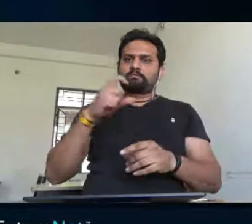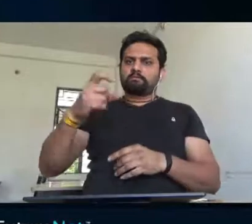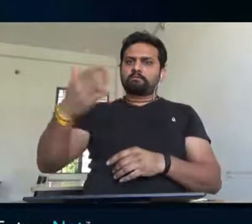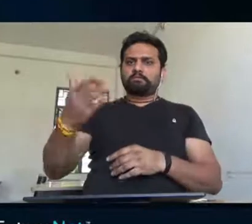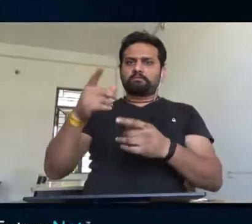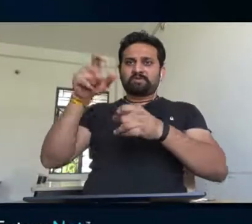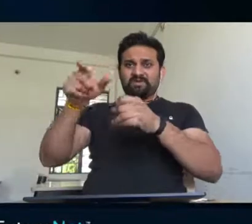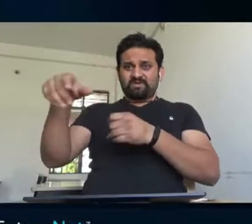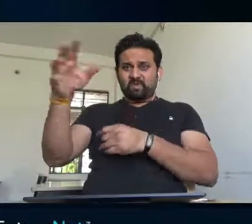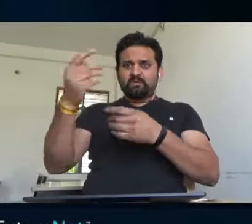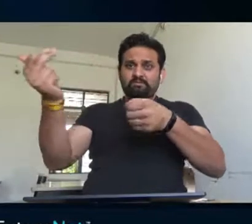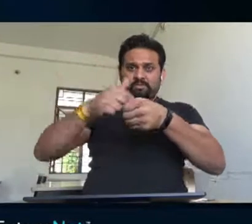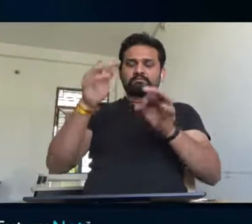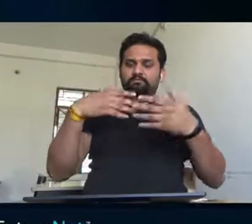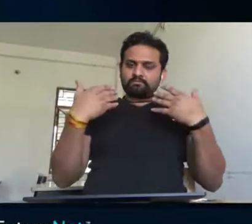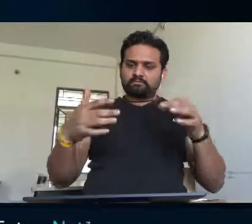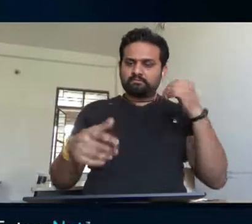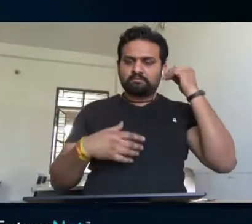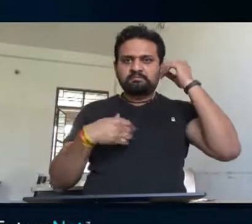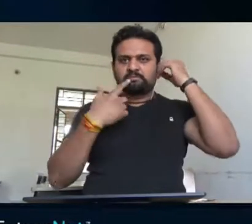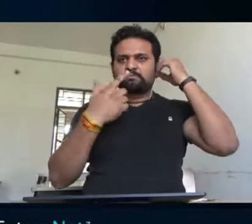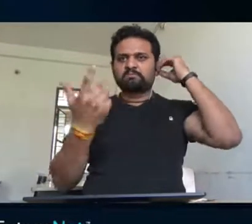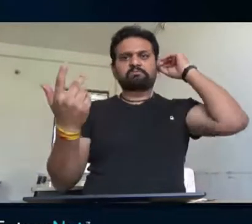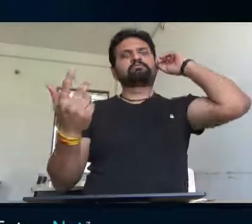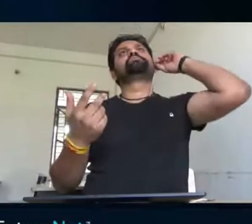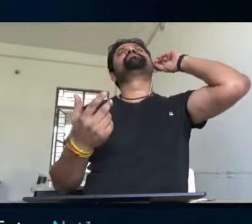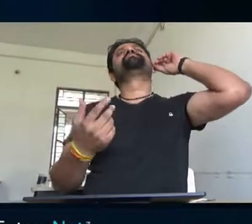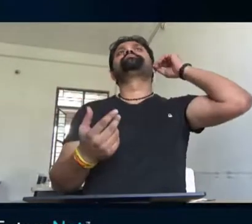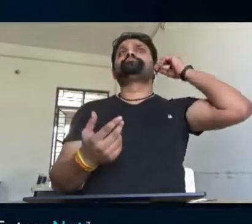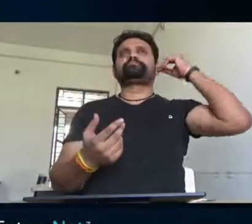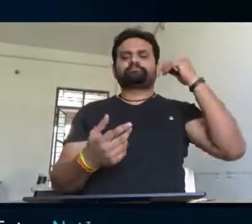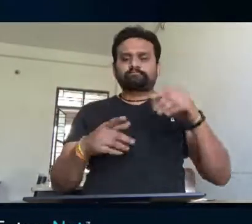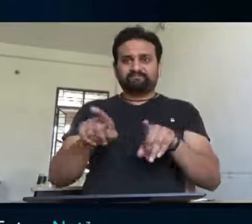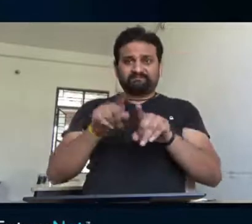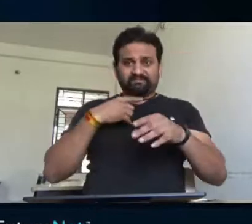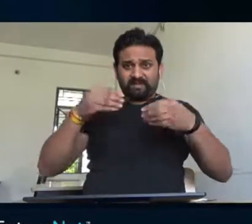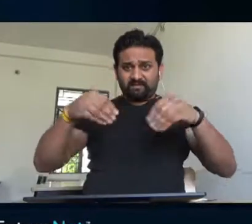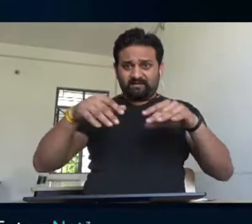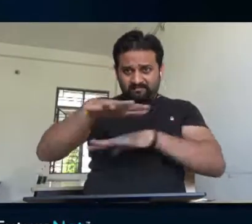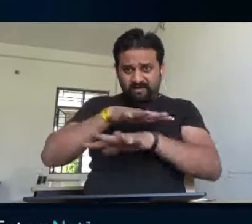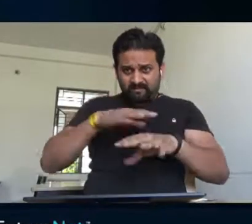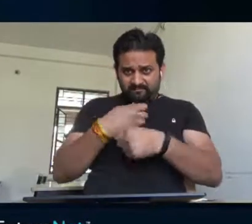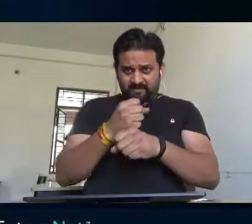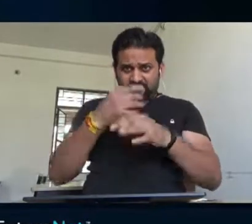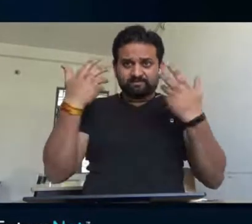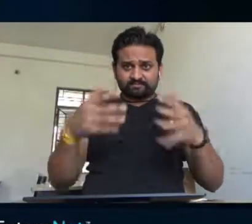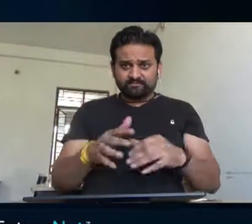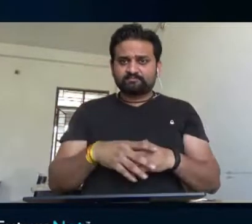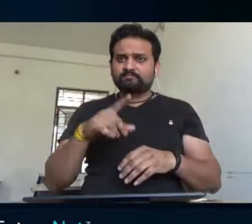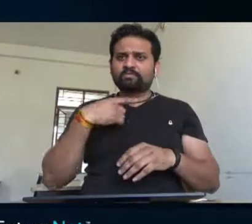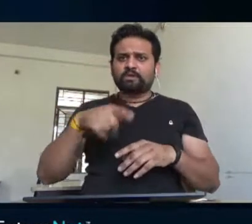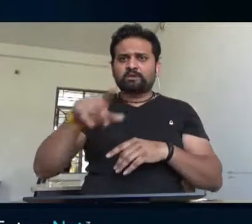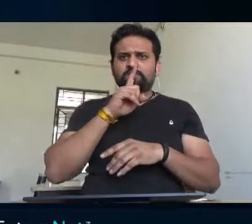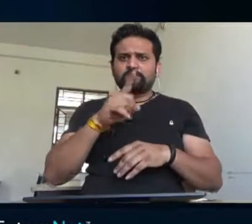that. And yeah, what can I say? When we created the marketing plan and when we start, we were